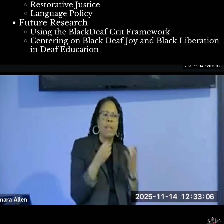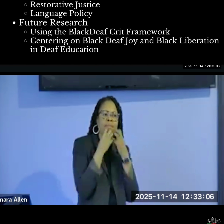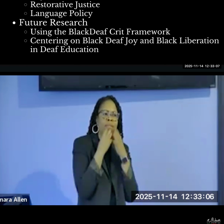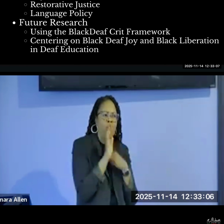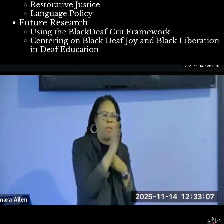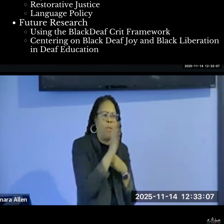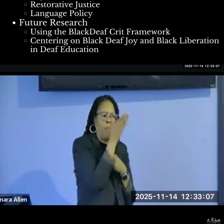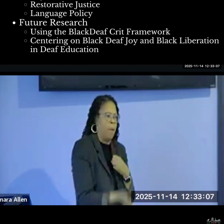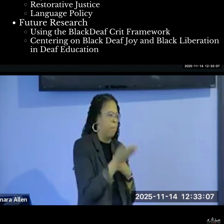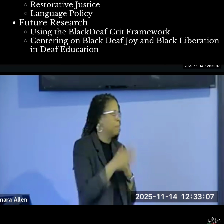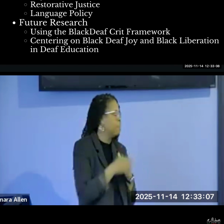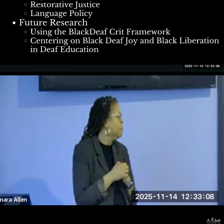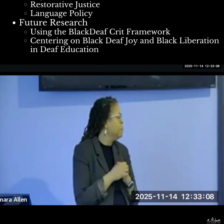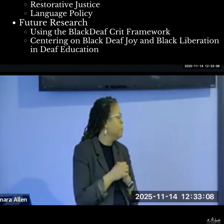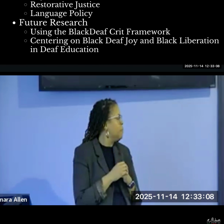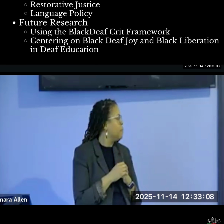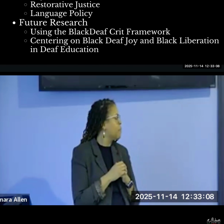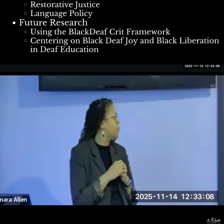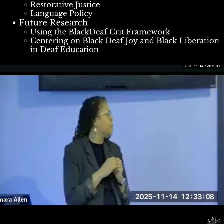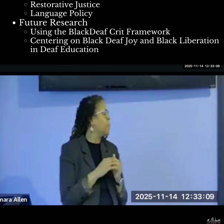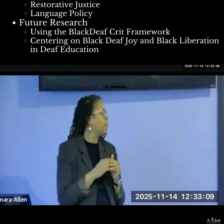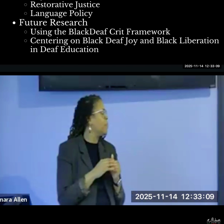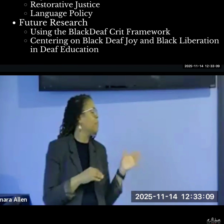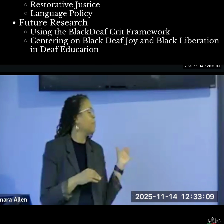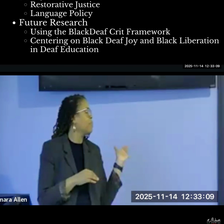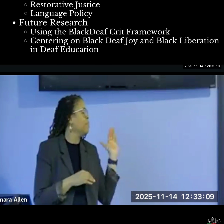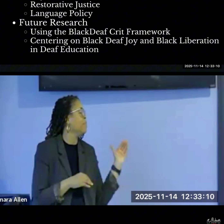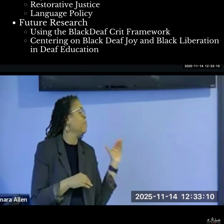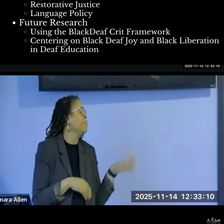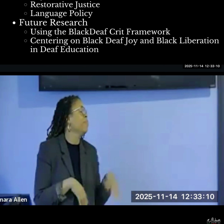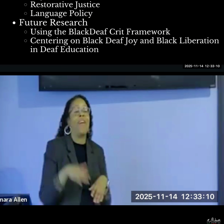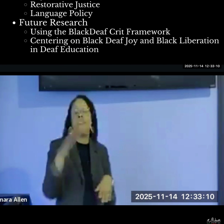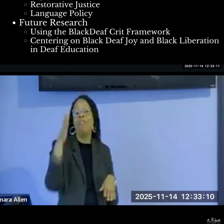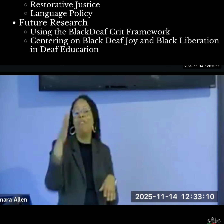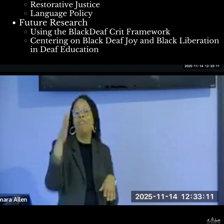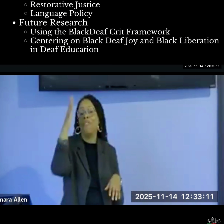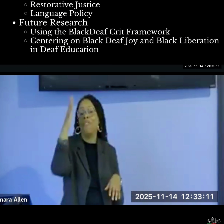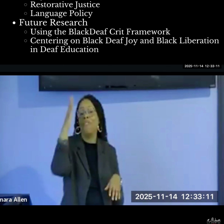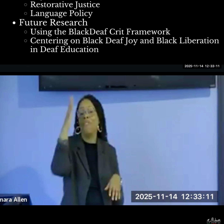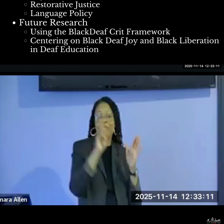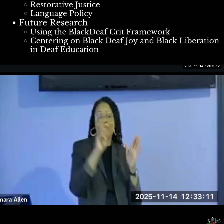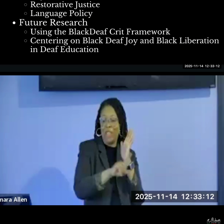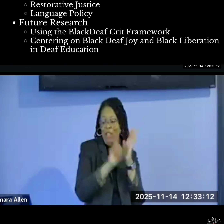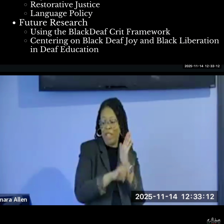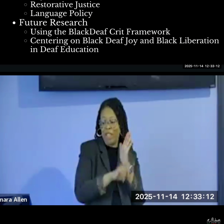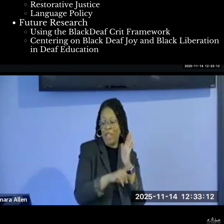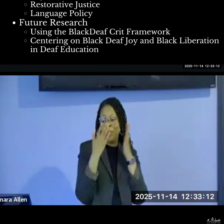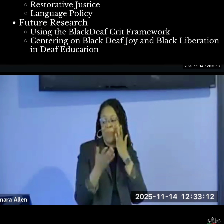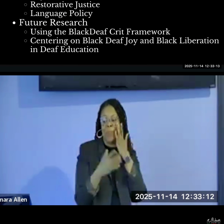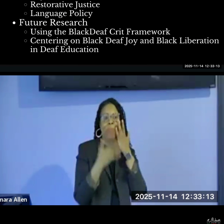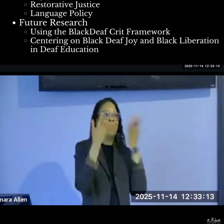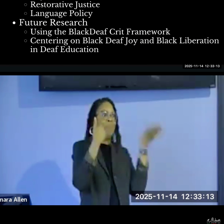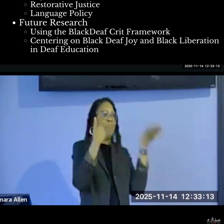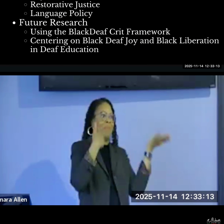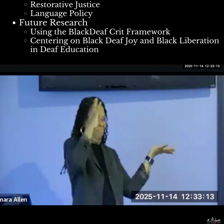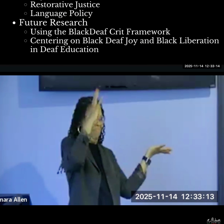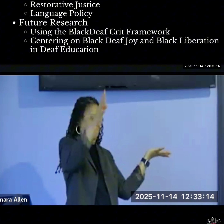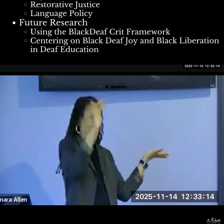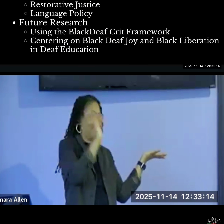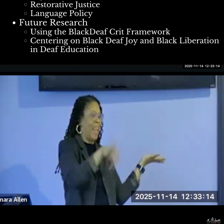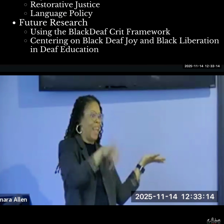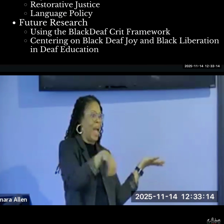And this is not to say that we shouldn't encourage bilingualism, but we should also encourage